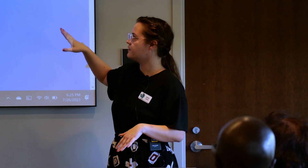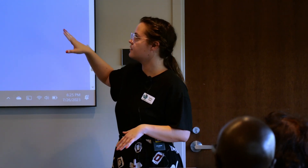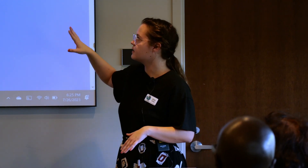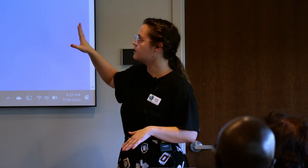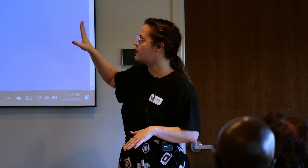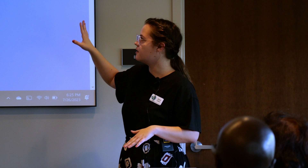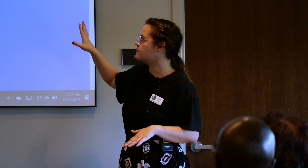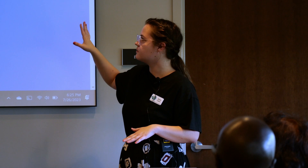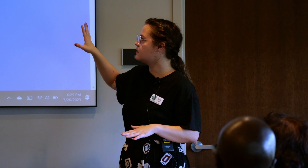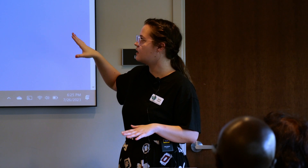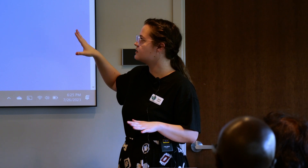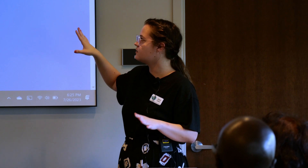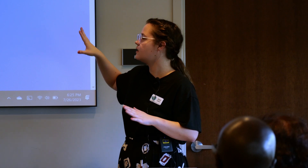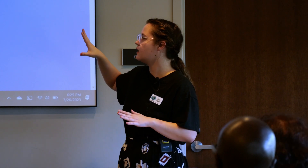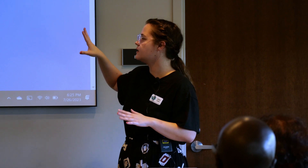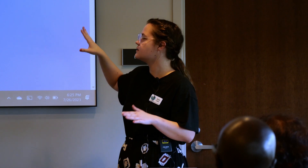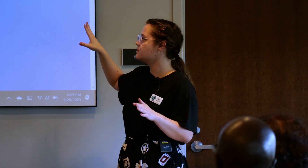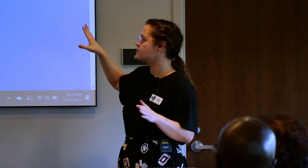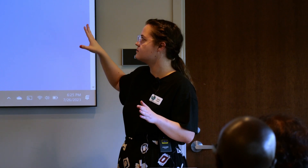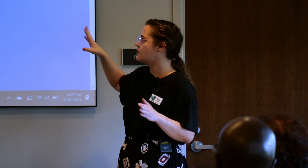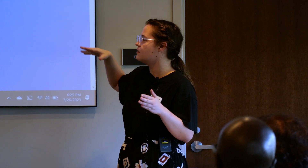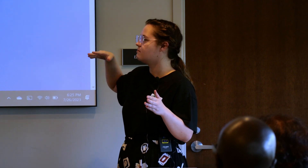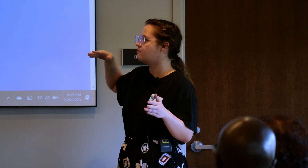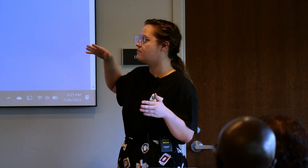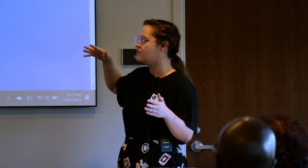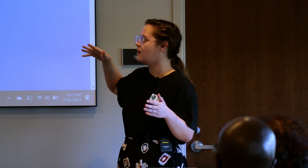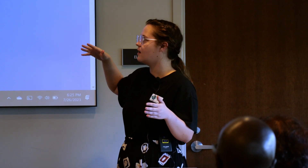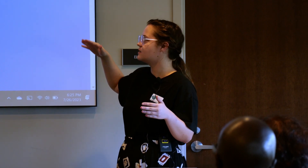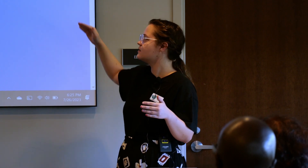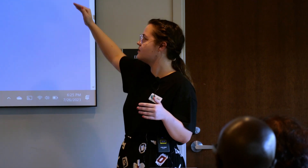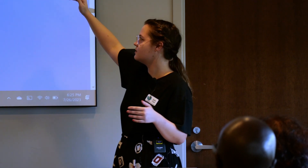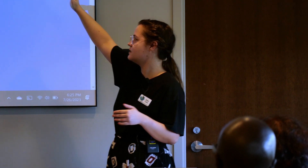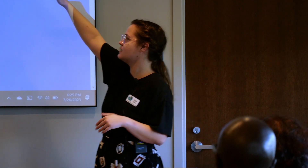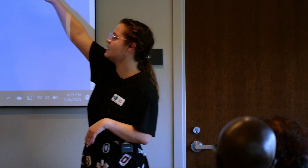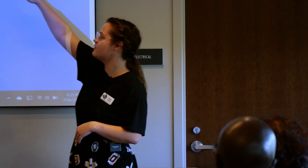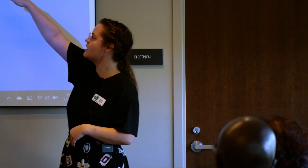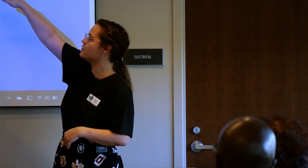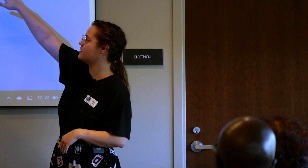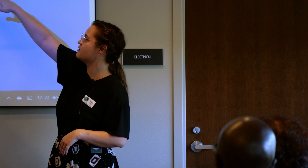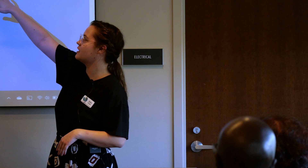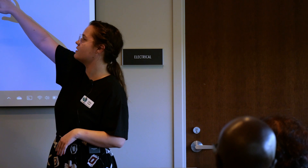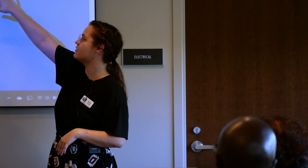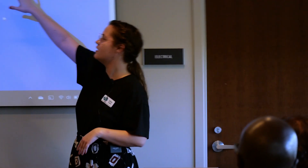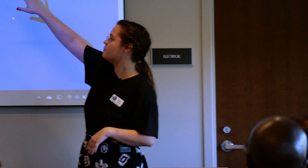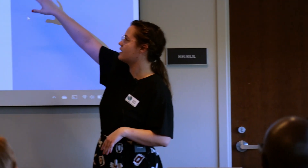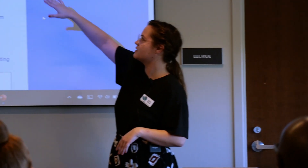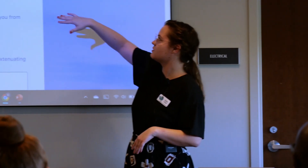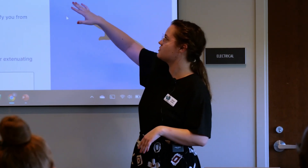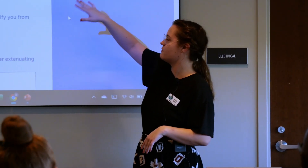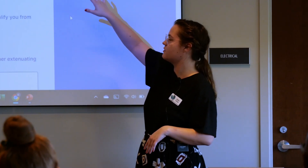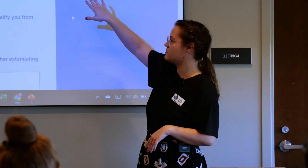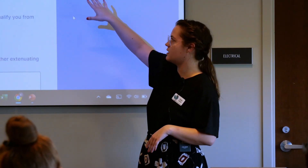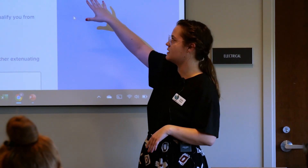estimate of your loss. Well, I guess not loss. You're going to give the number for your creative